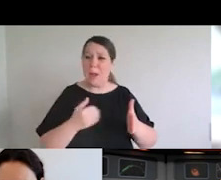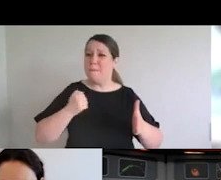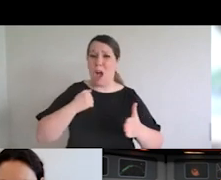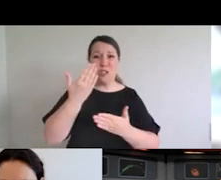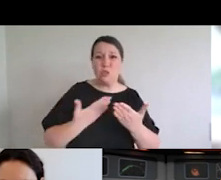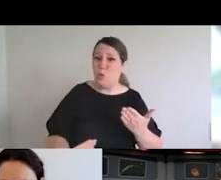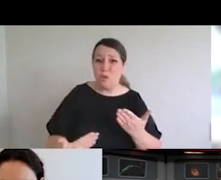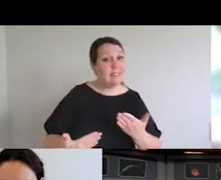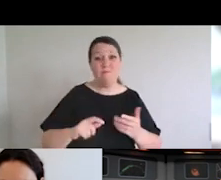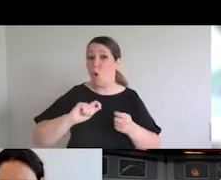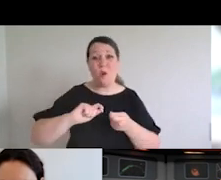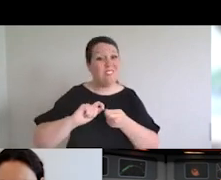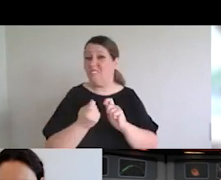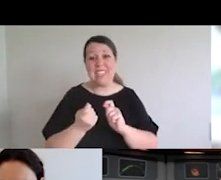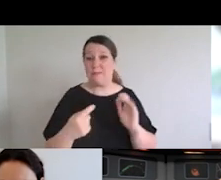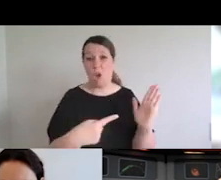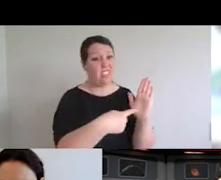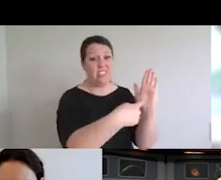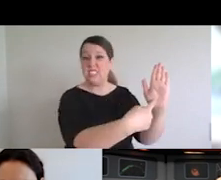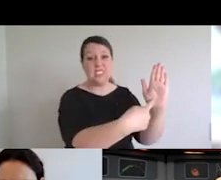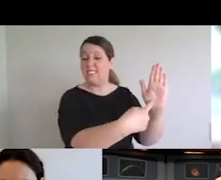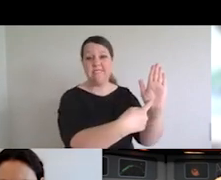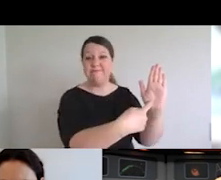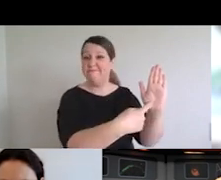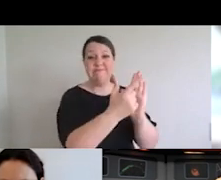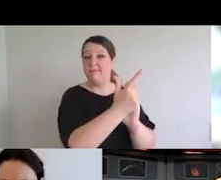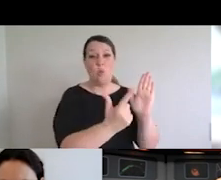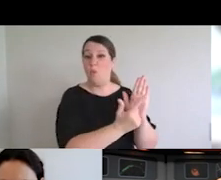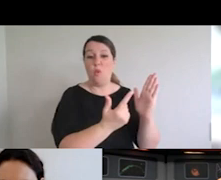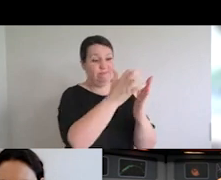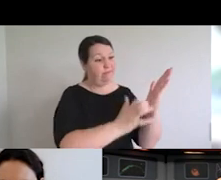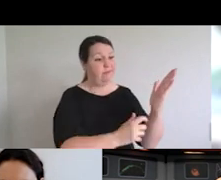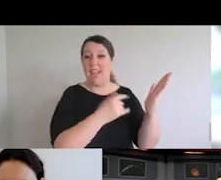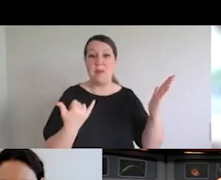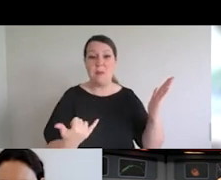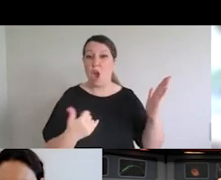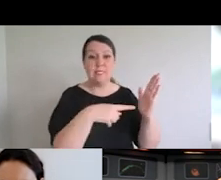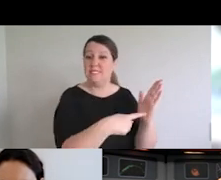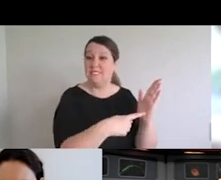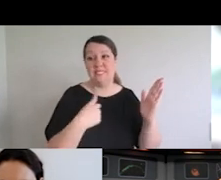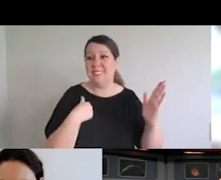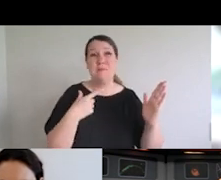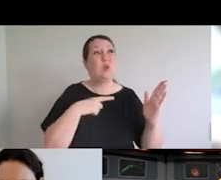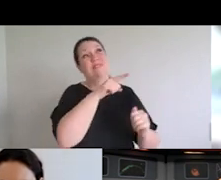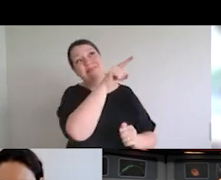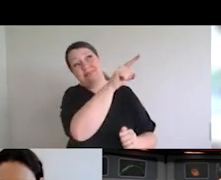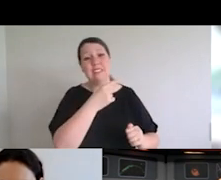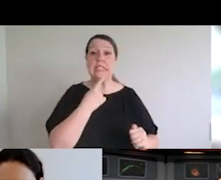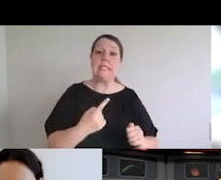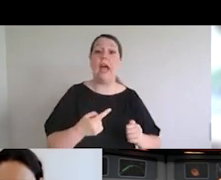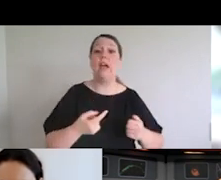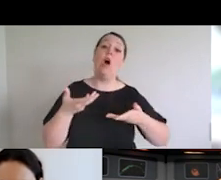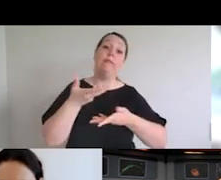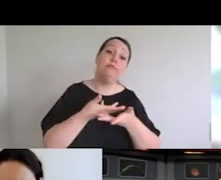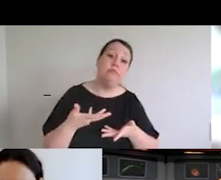fixed by more consulting and more talk and a board of a few people with disabilities who won't